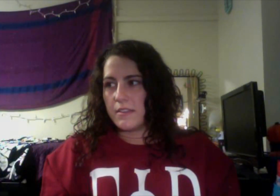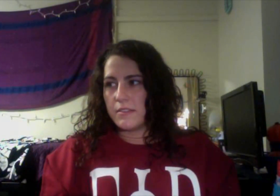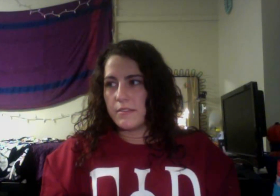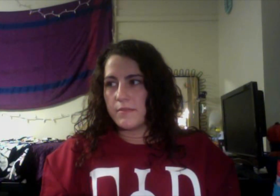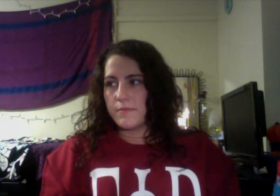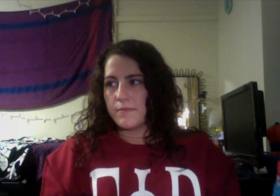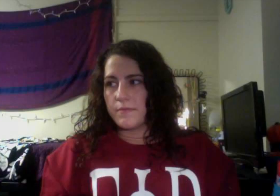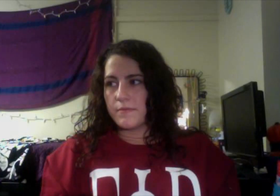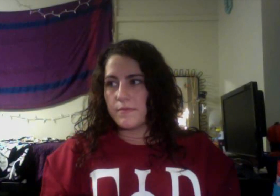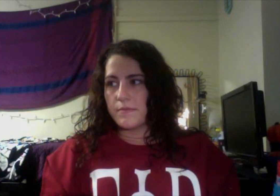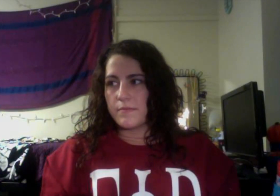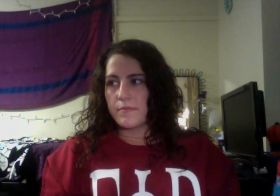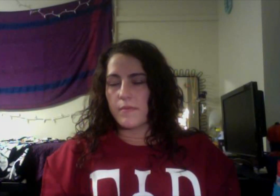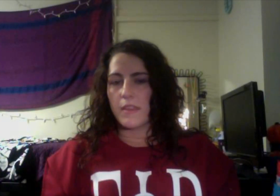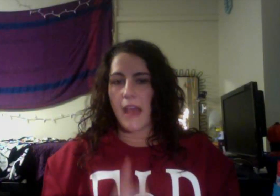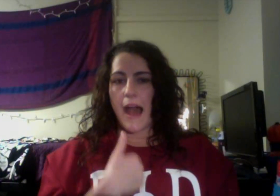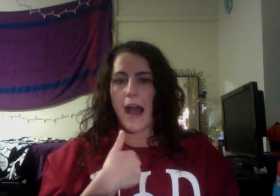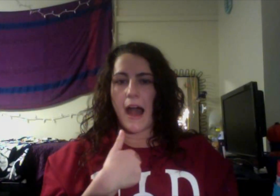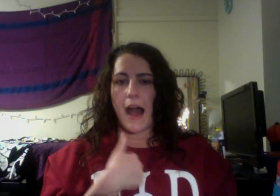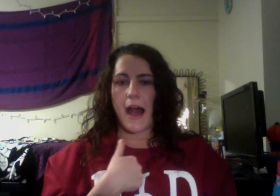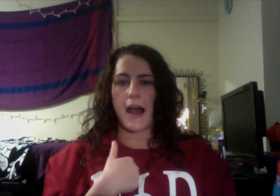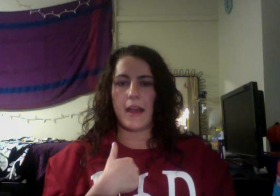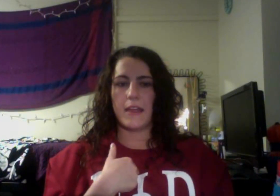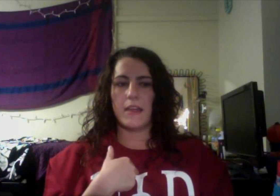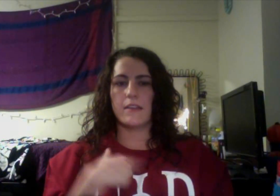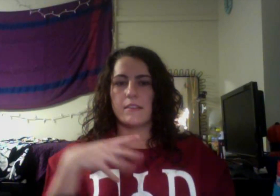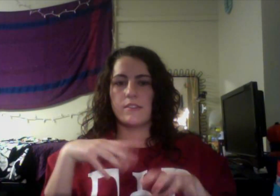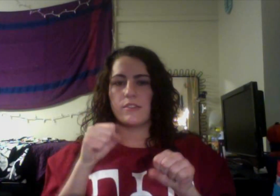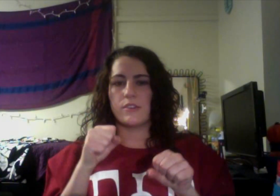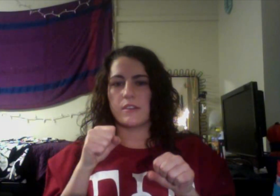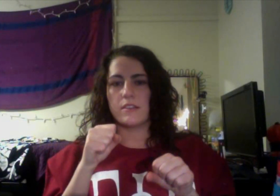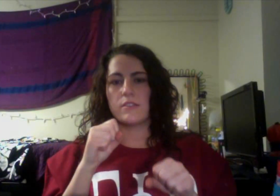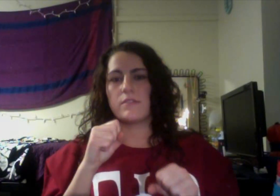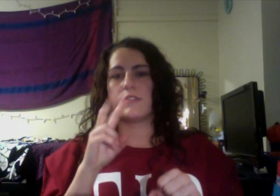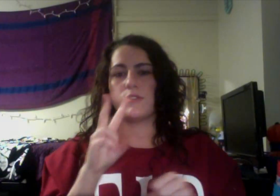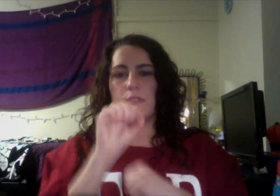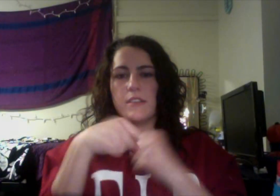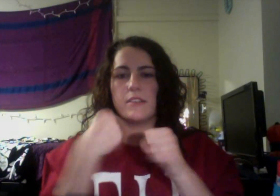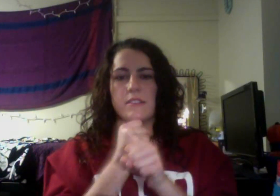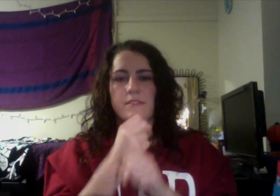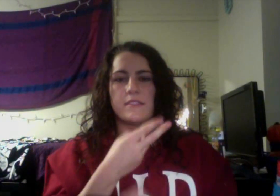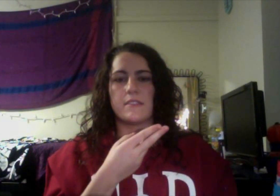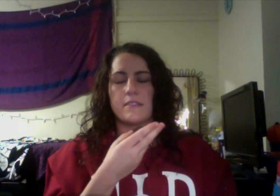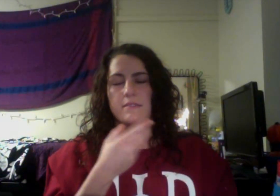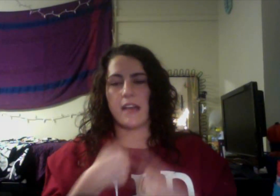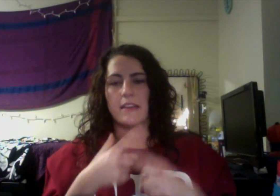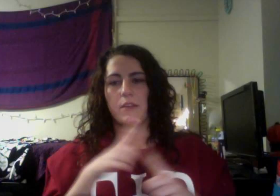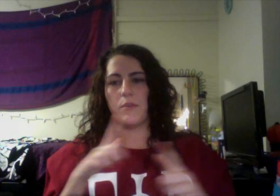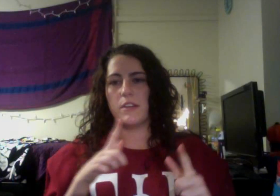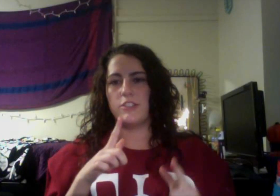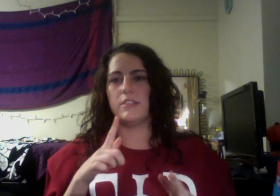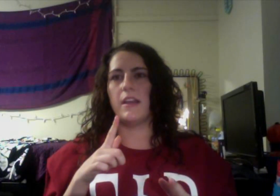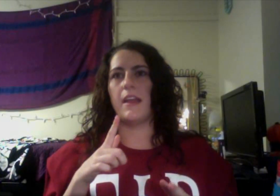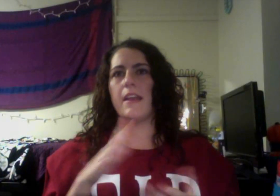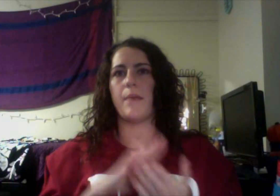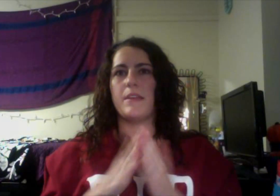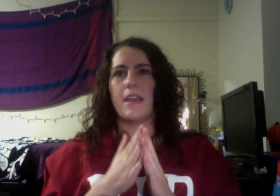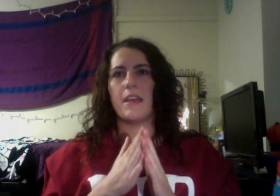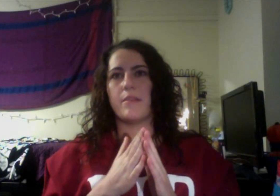sign fluently? I took 2 years of sign language, and I became